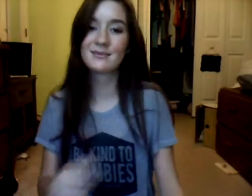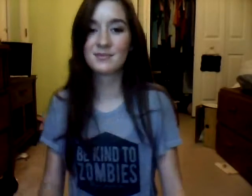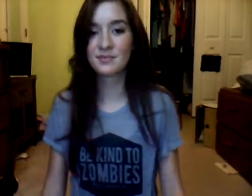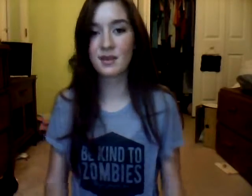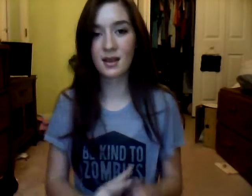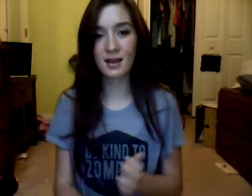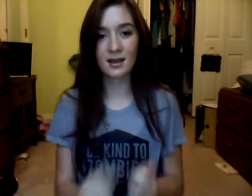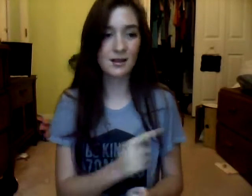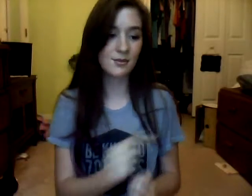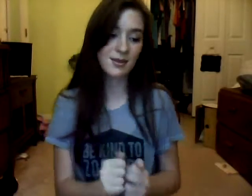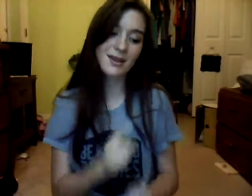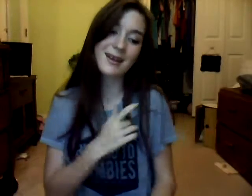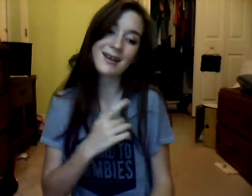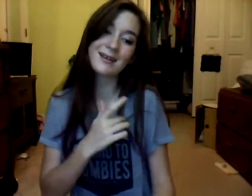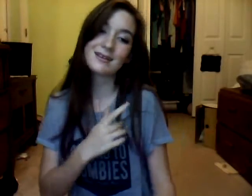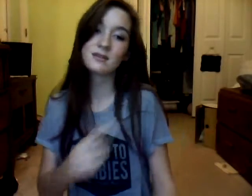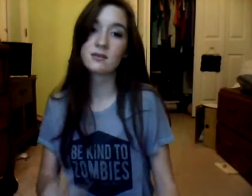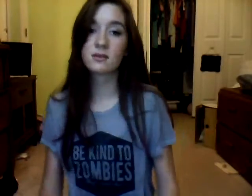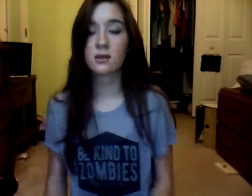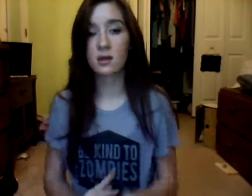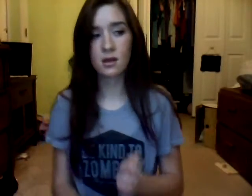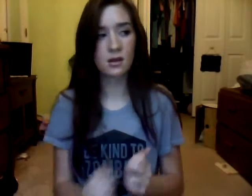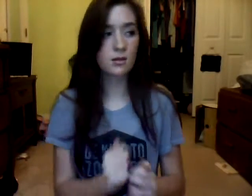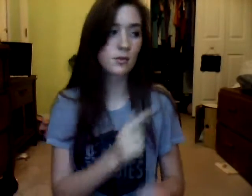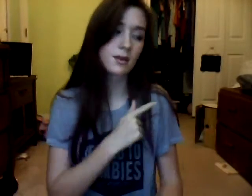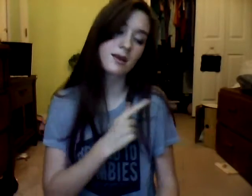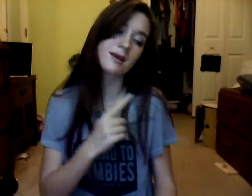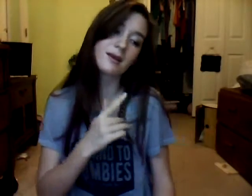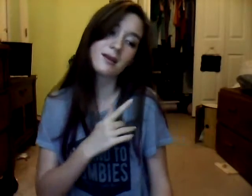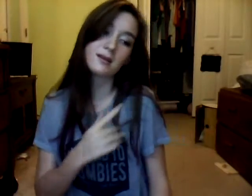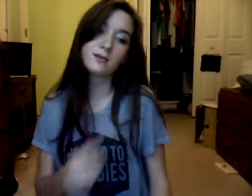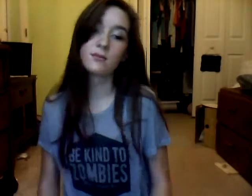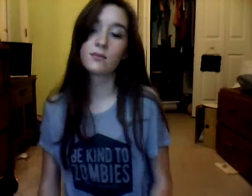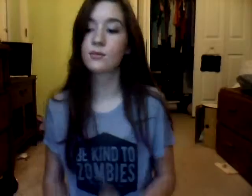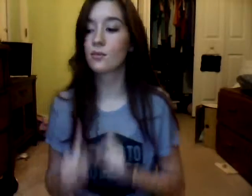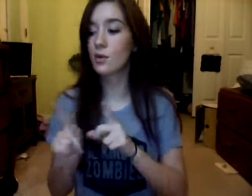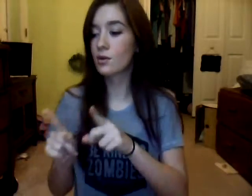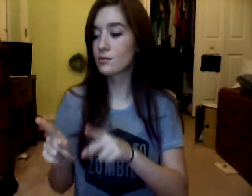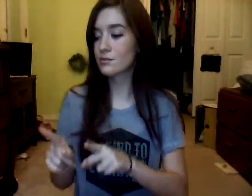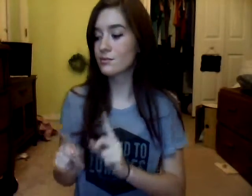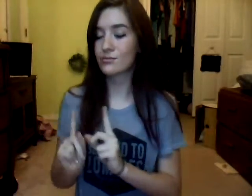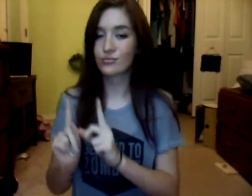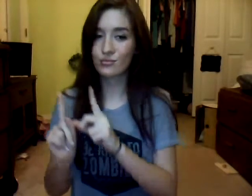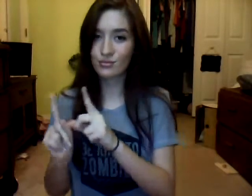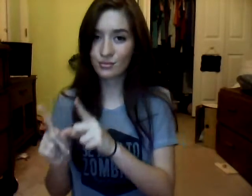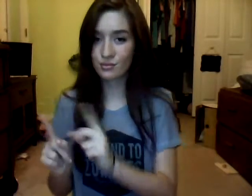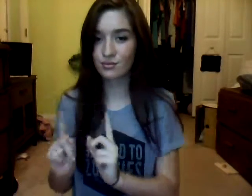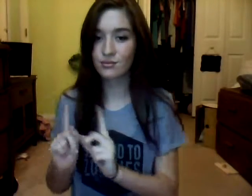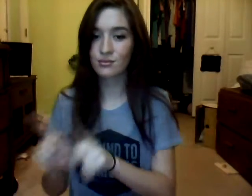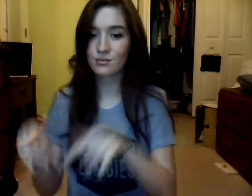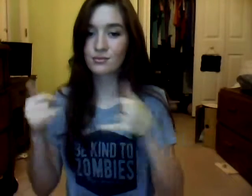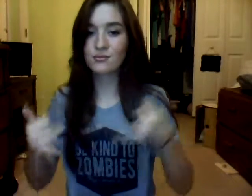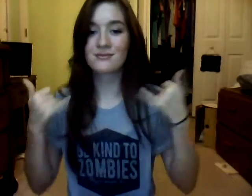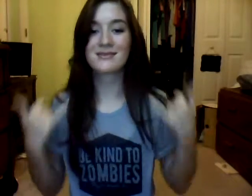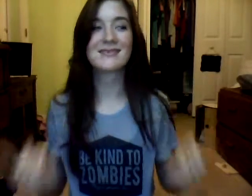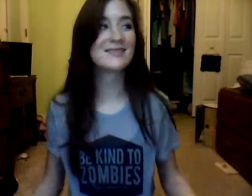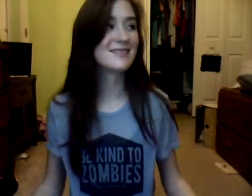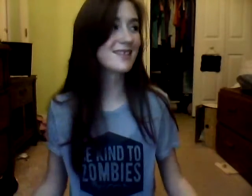Kill them with kindness, kill them with kindness Go ahead, go ahead, go ahead now